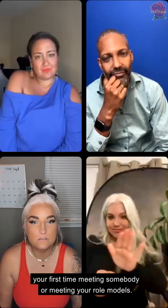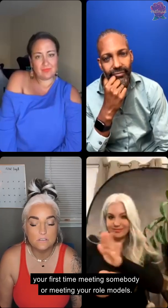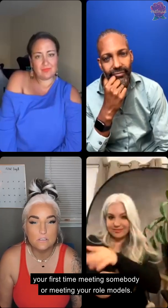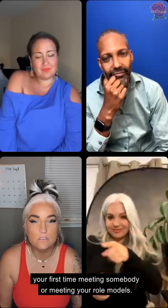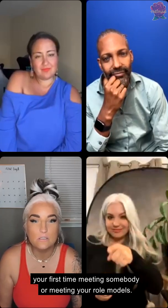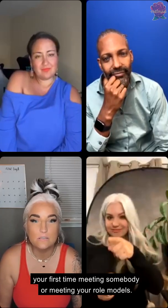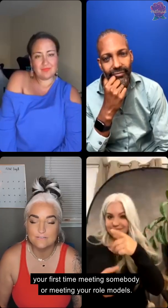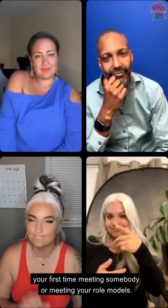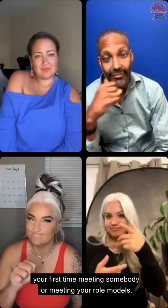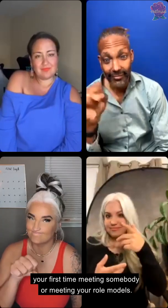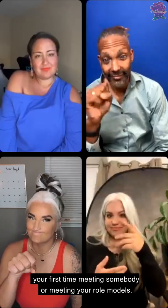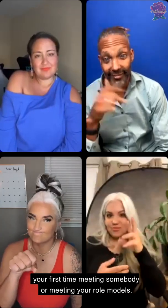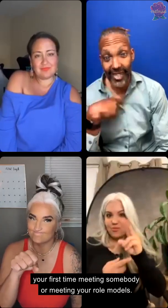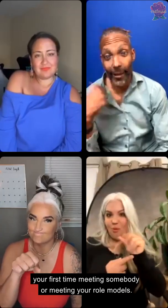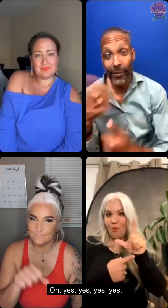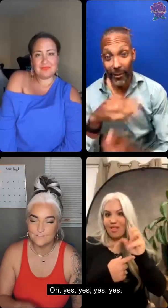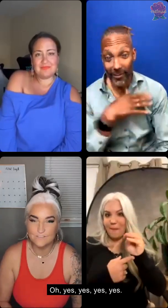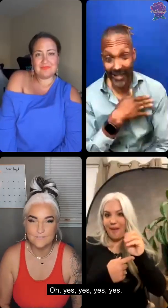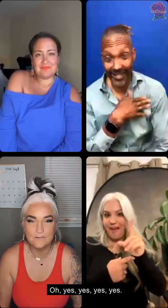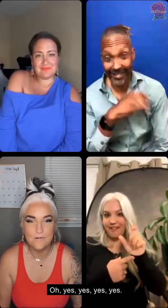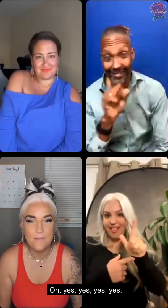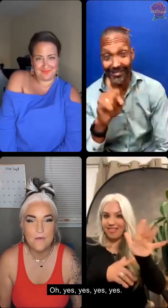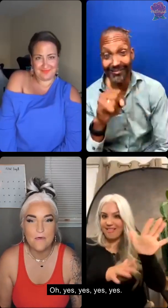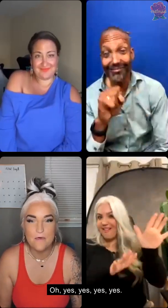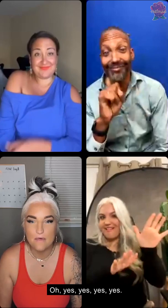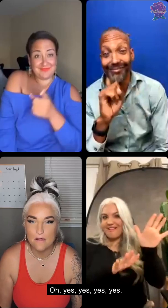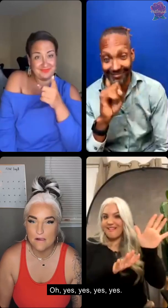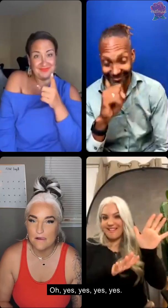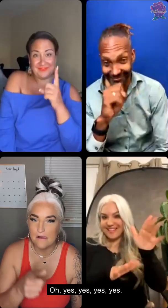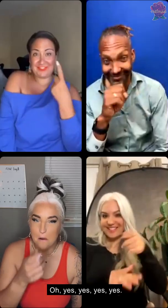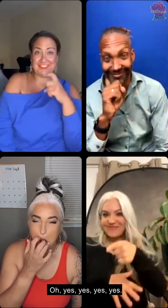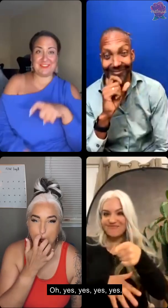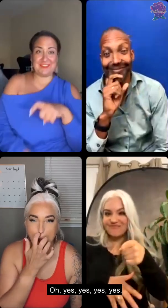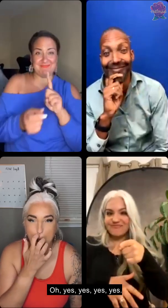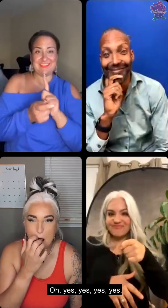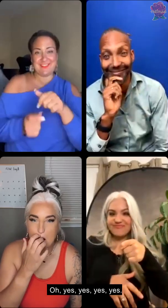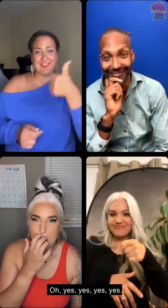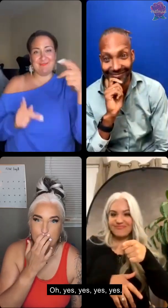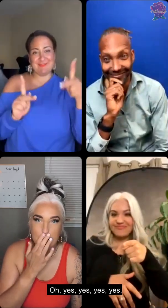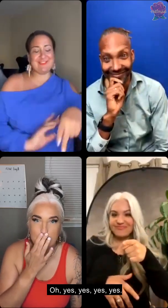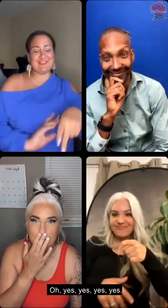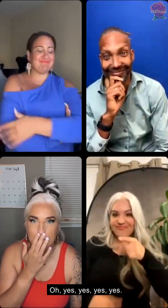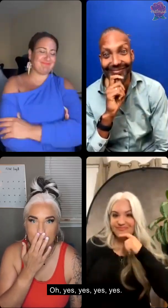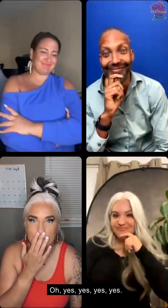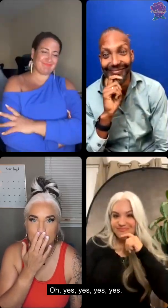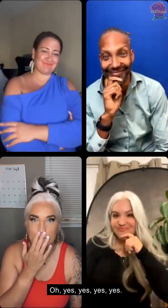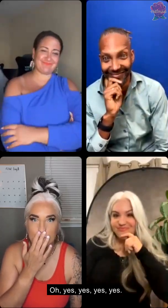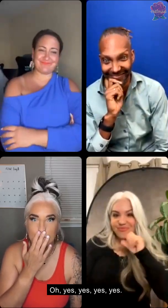first time meeting somebody or and meeting your role models. Oh, yes, yes, yes, yes.